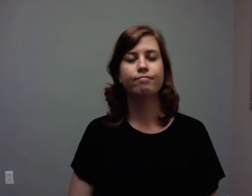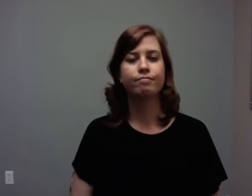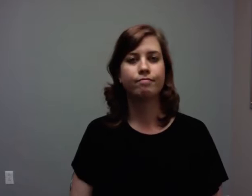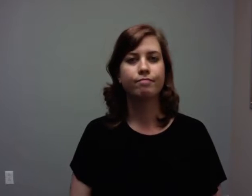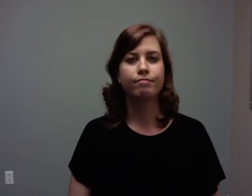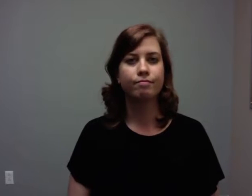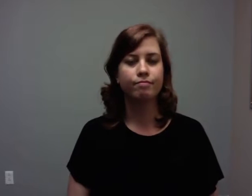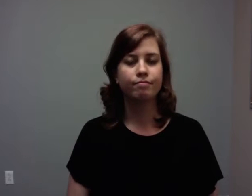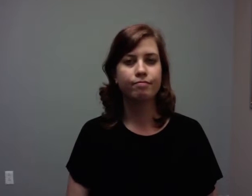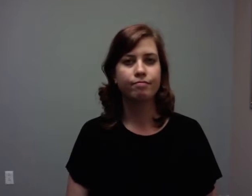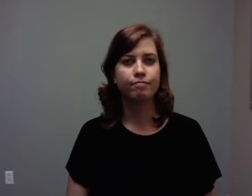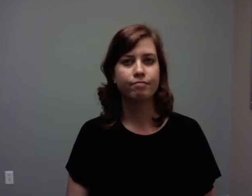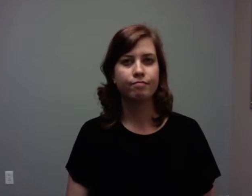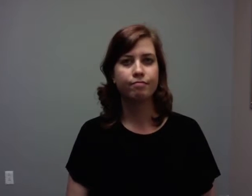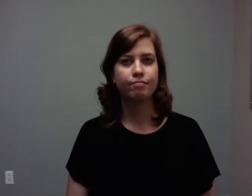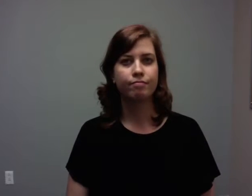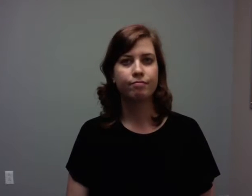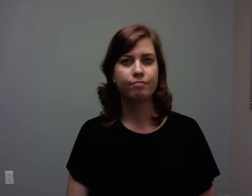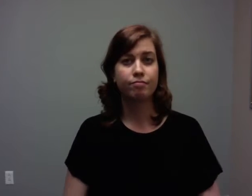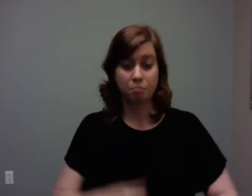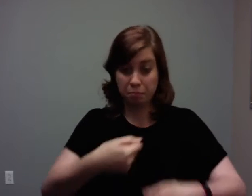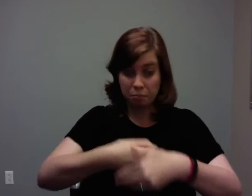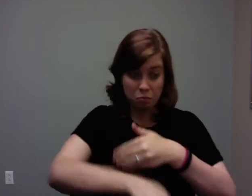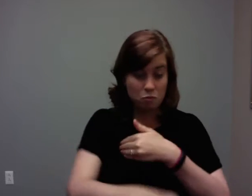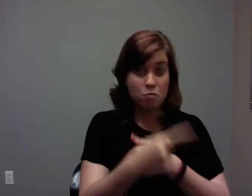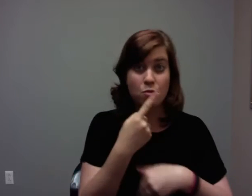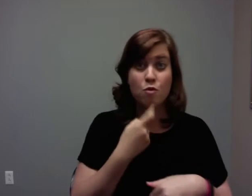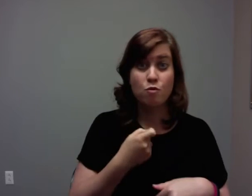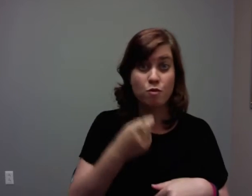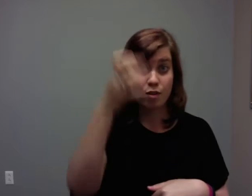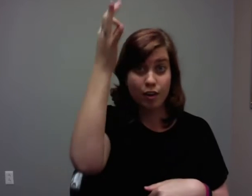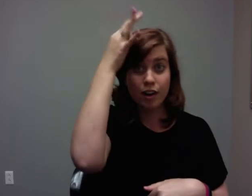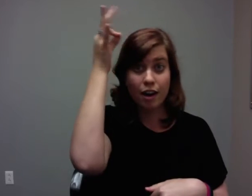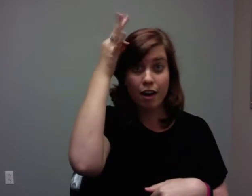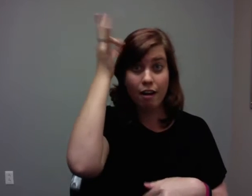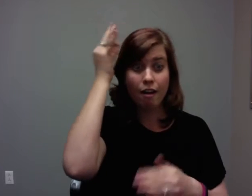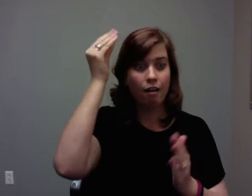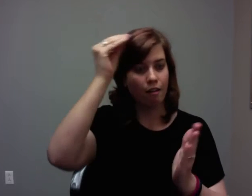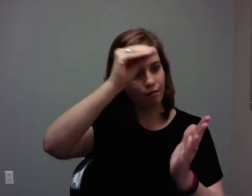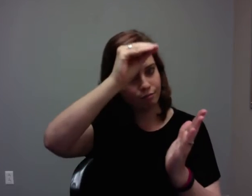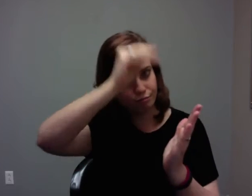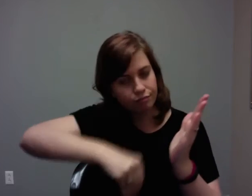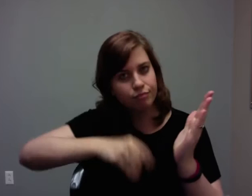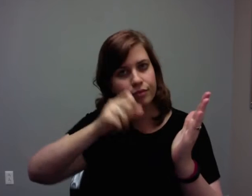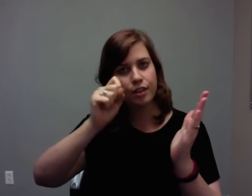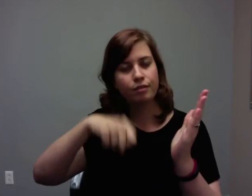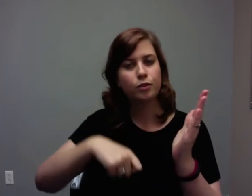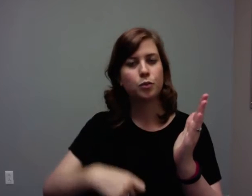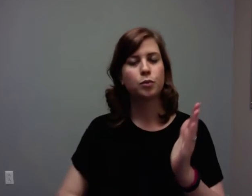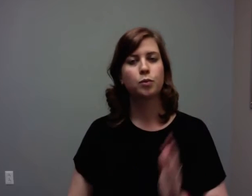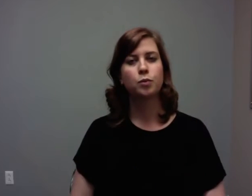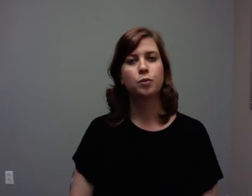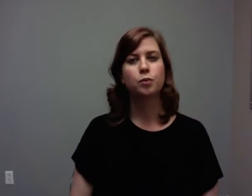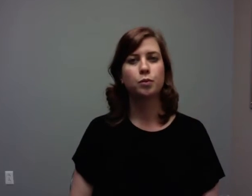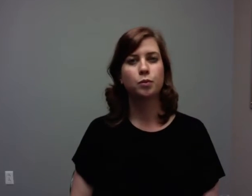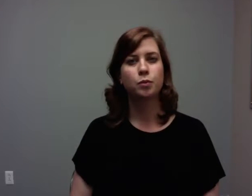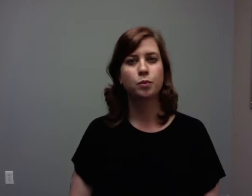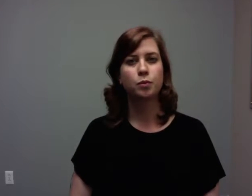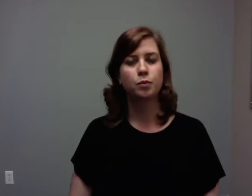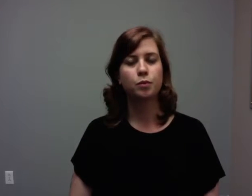you were born with red hair, say it. Put it in those registry sites. A lot of them have areas where you're able to put a message, or